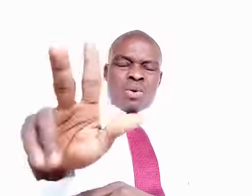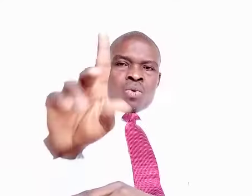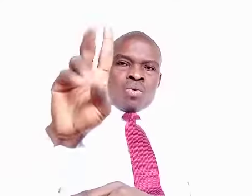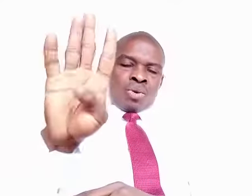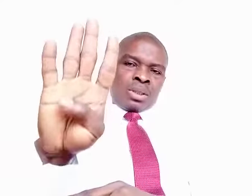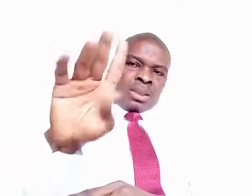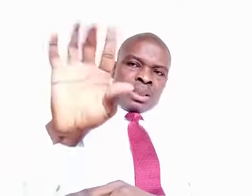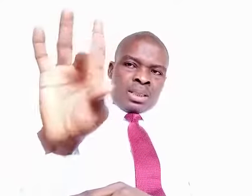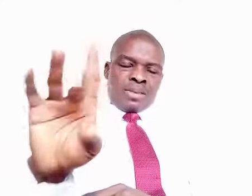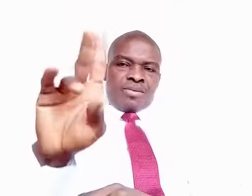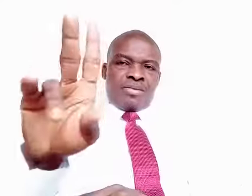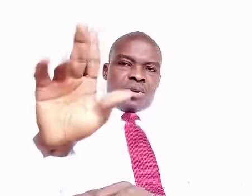21,399,746 equals